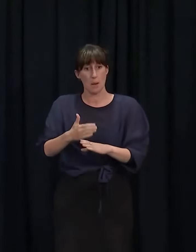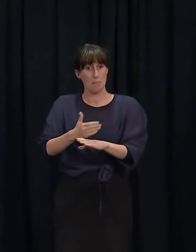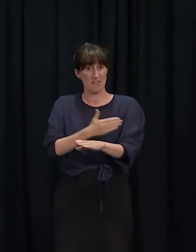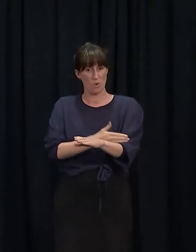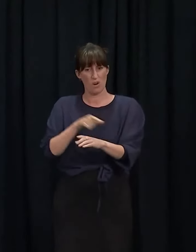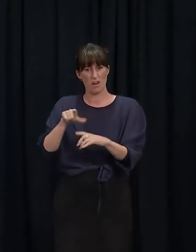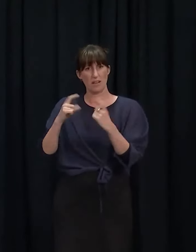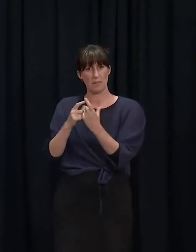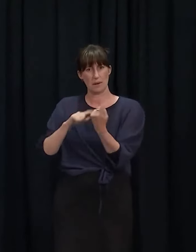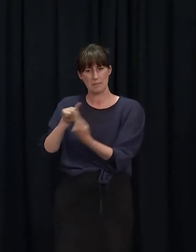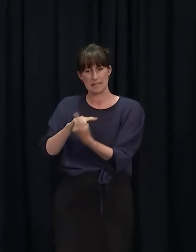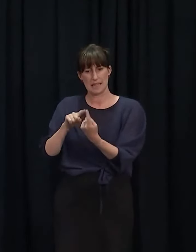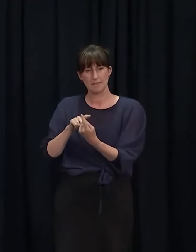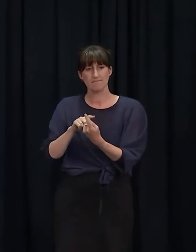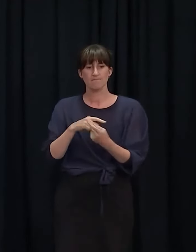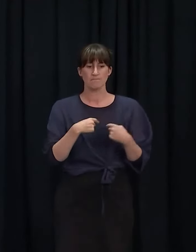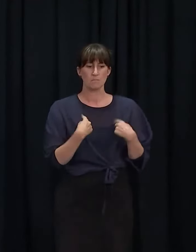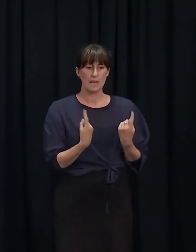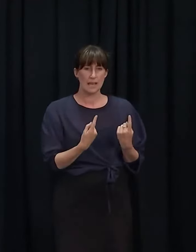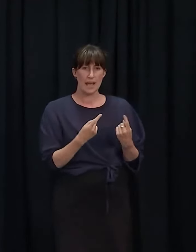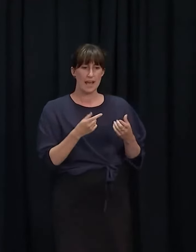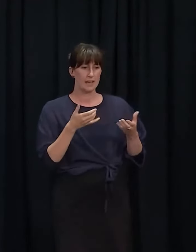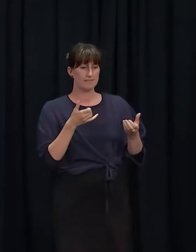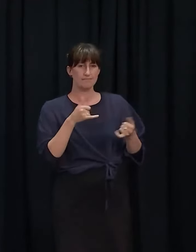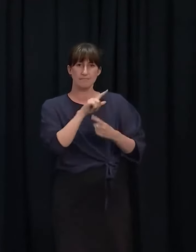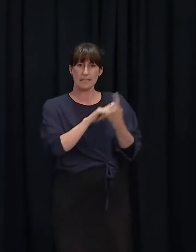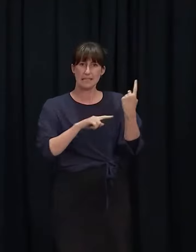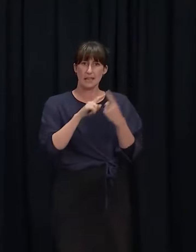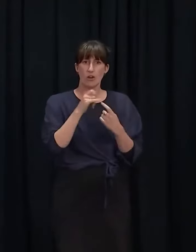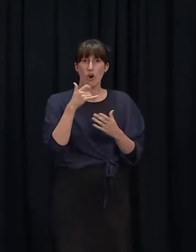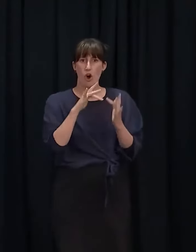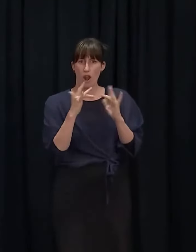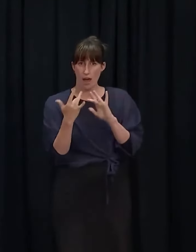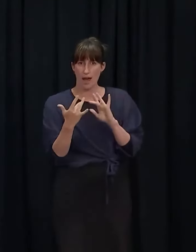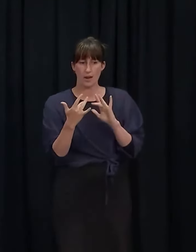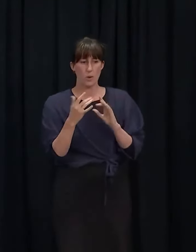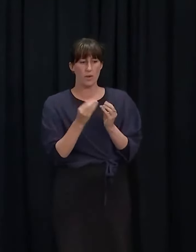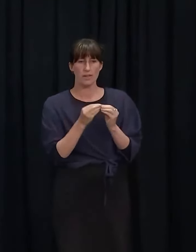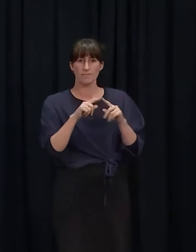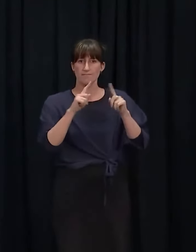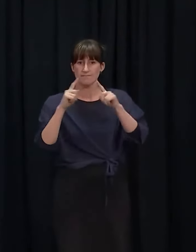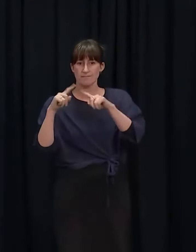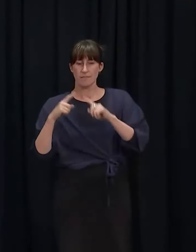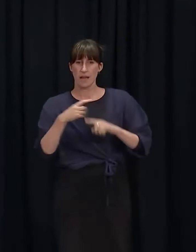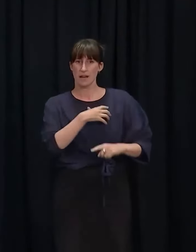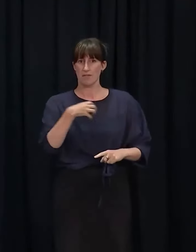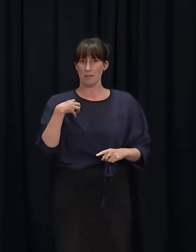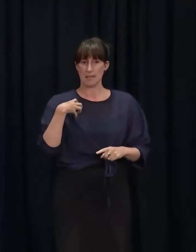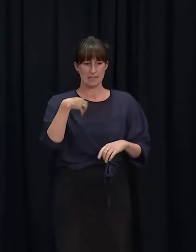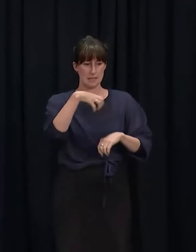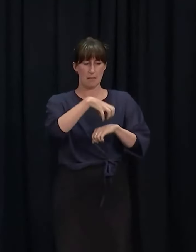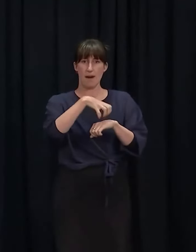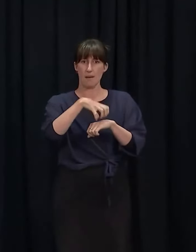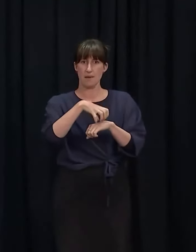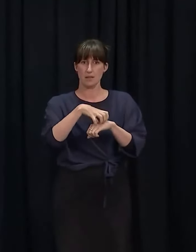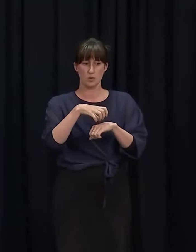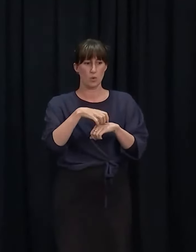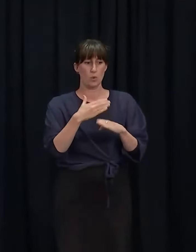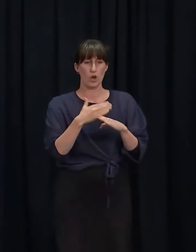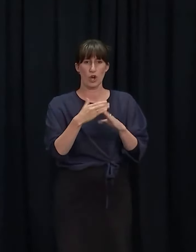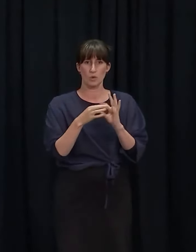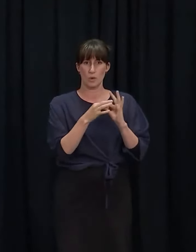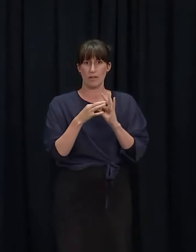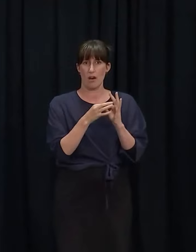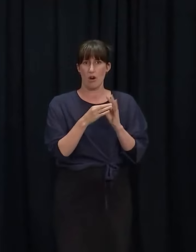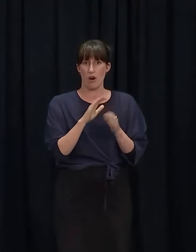with the chief executives and senior officials from every government department involved in the COVID response. A quick status update on